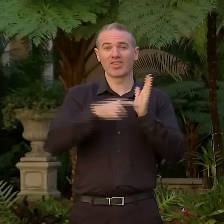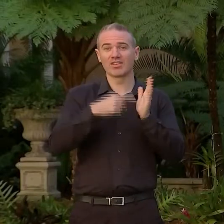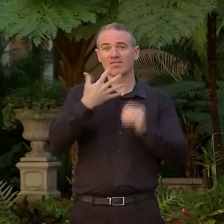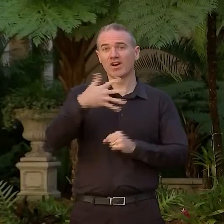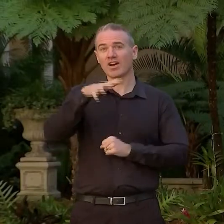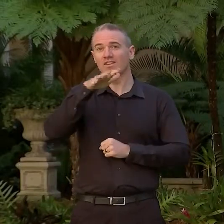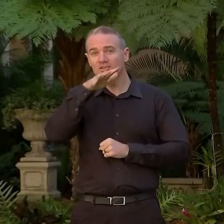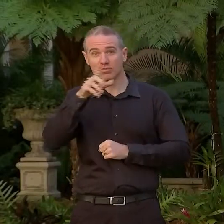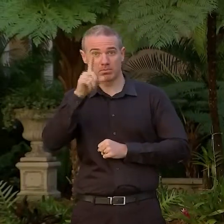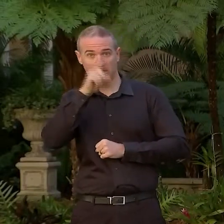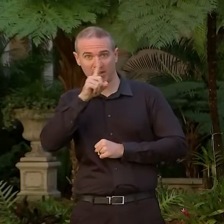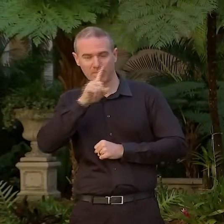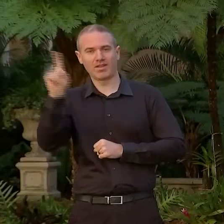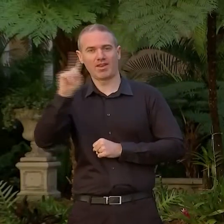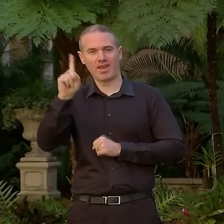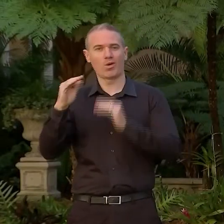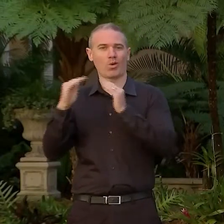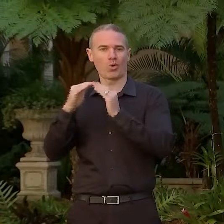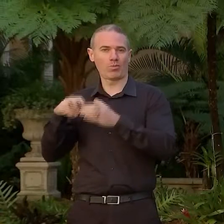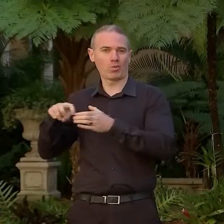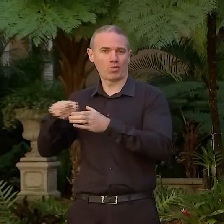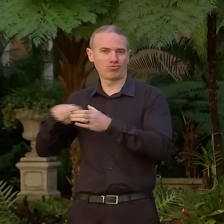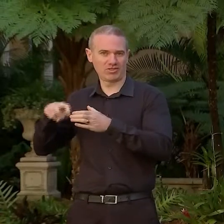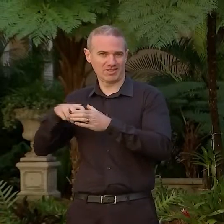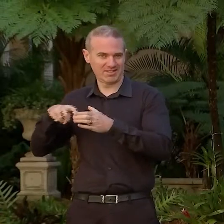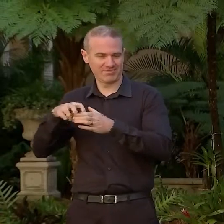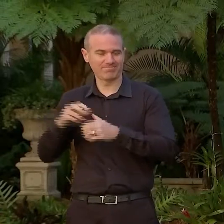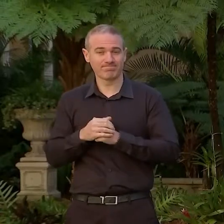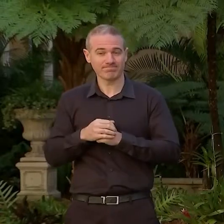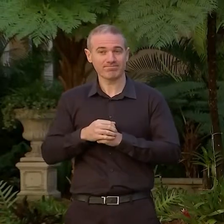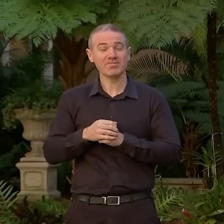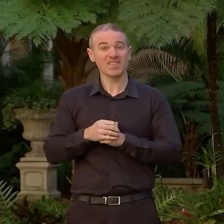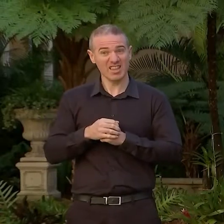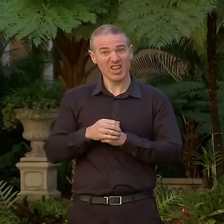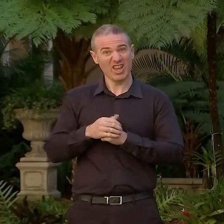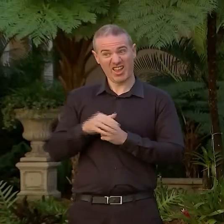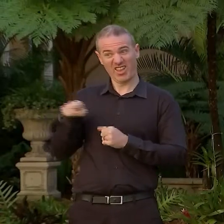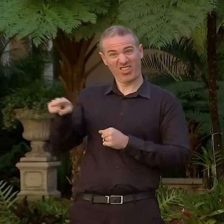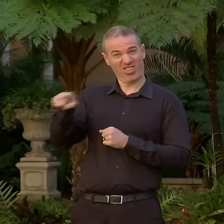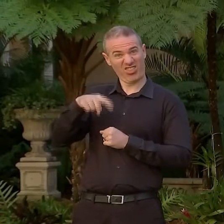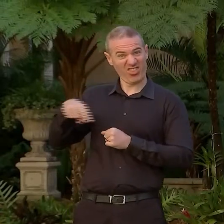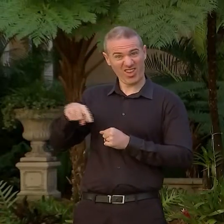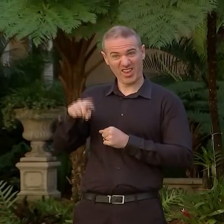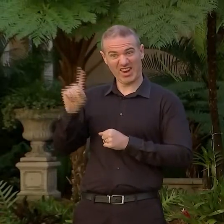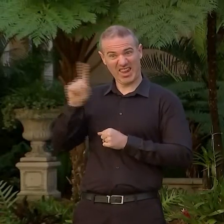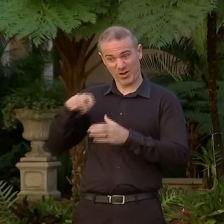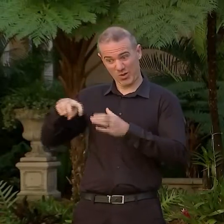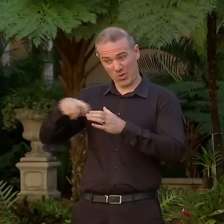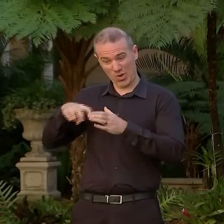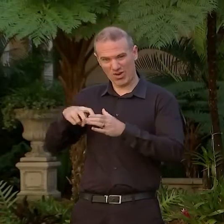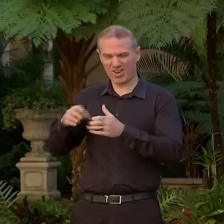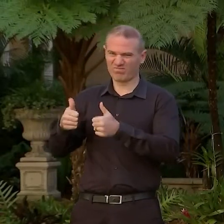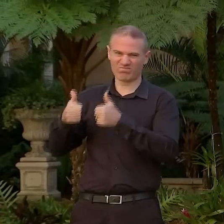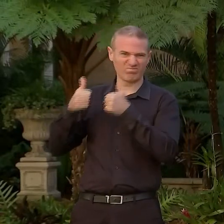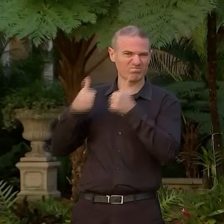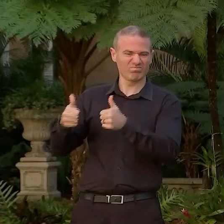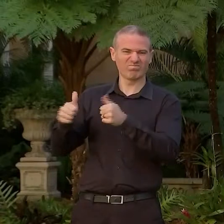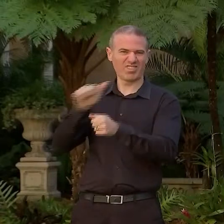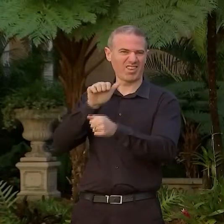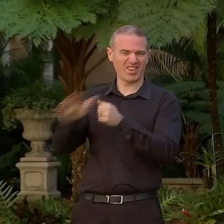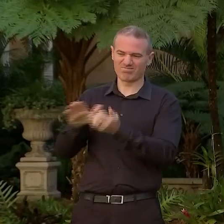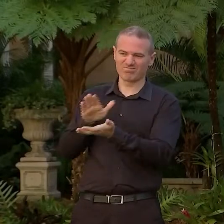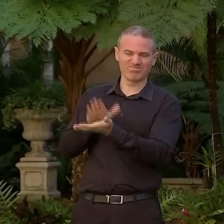8,594 people in home quarantine, and I saw them described this morning as lockdown legends. They are indeed